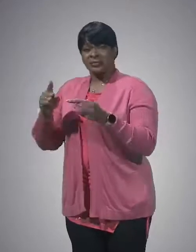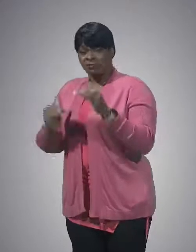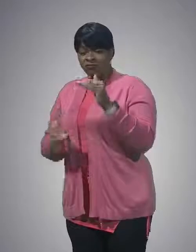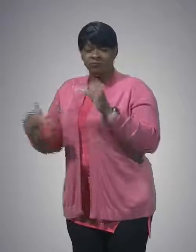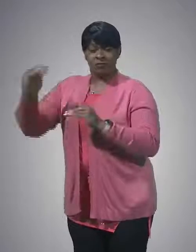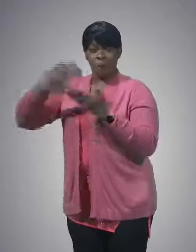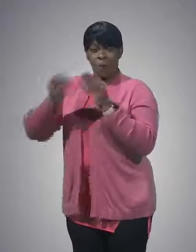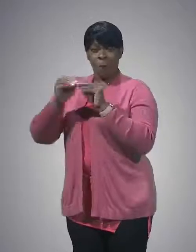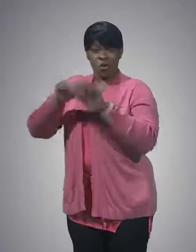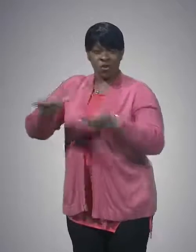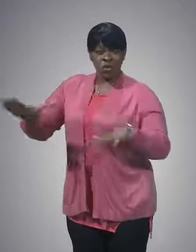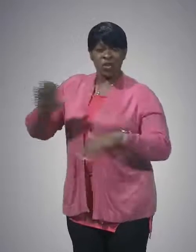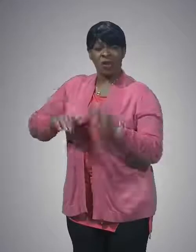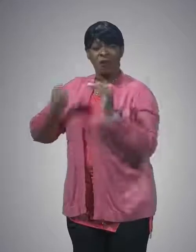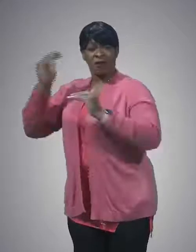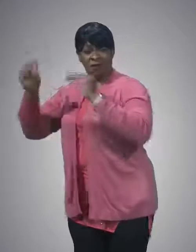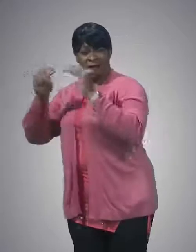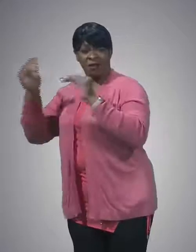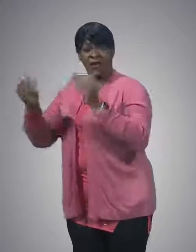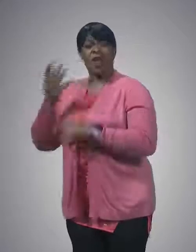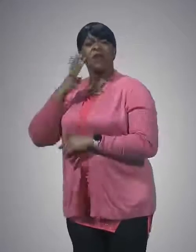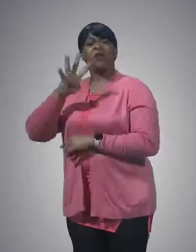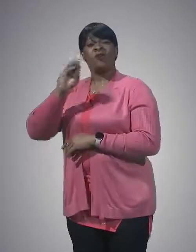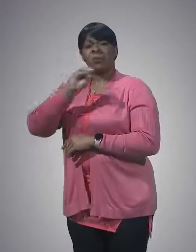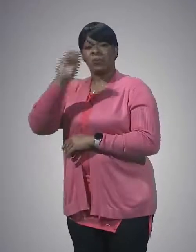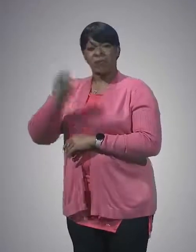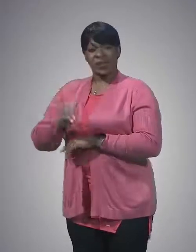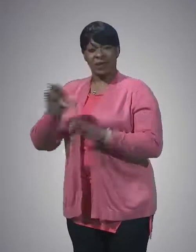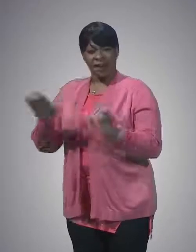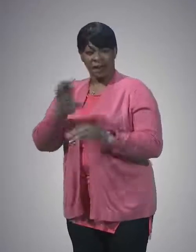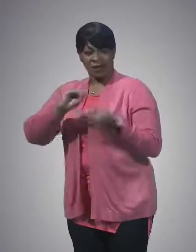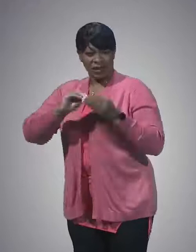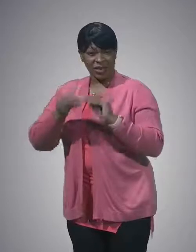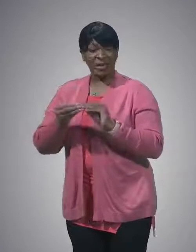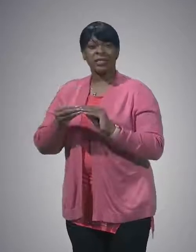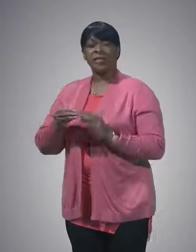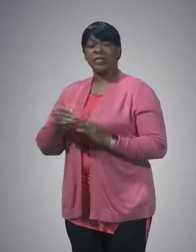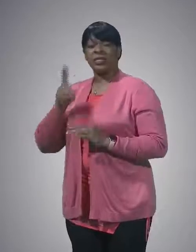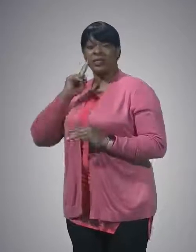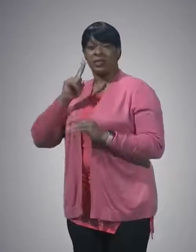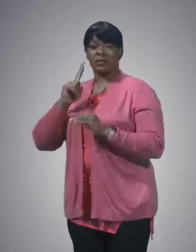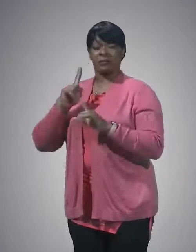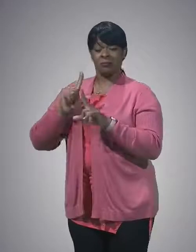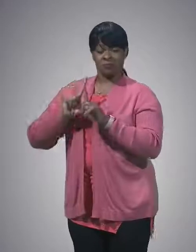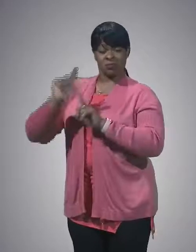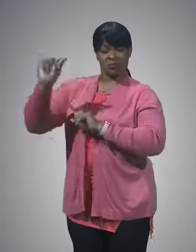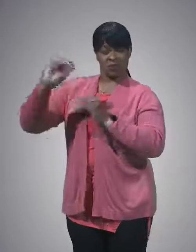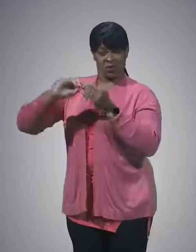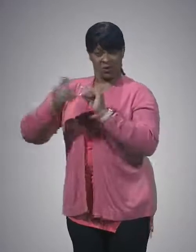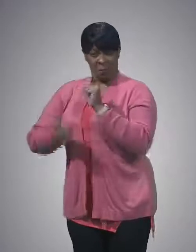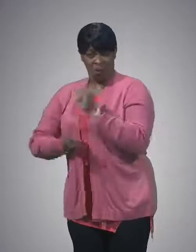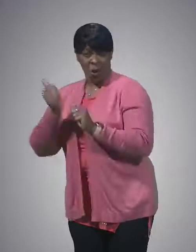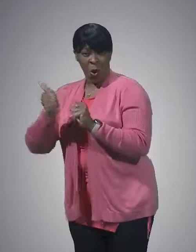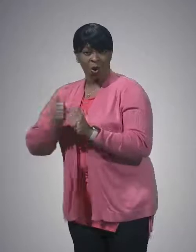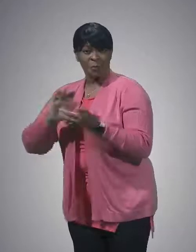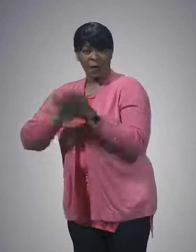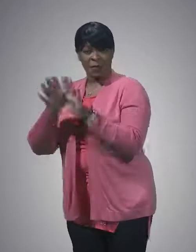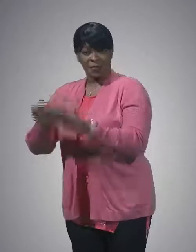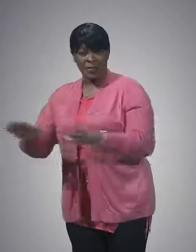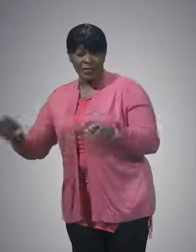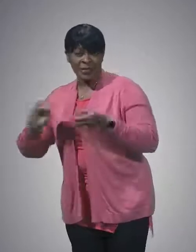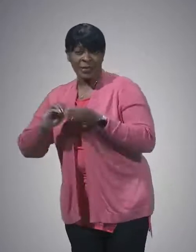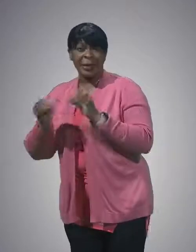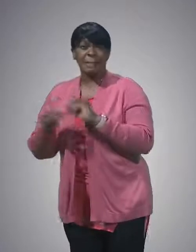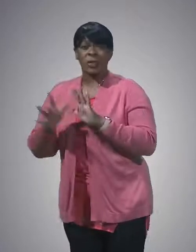cases? Right now they're at 40% of active cases. Are we going to see a vast majority of them eventually become